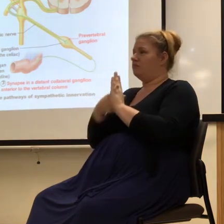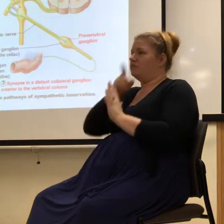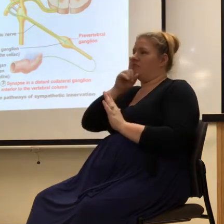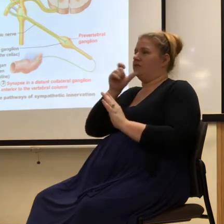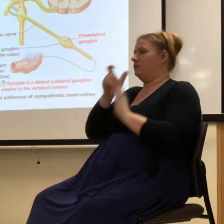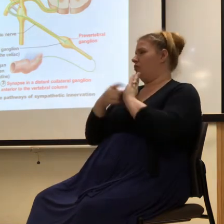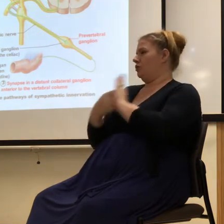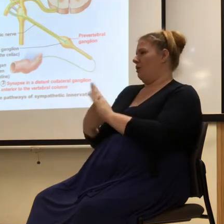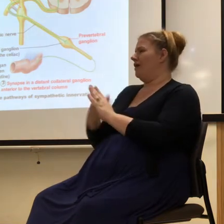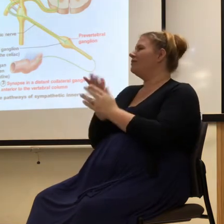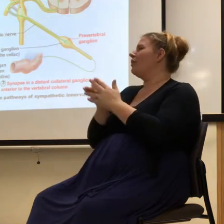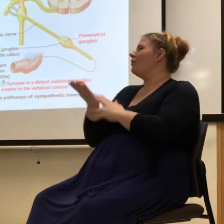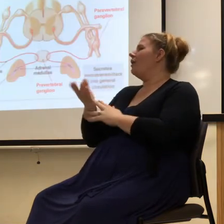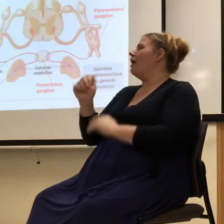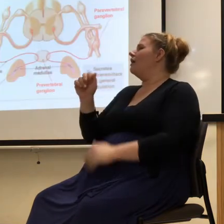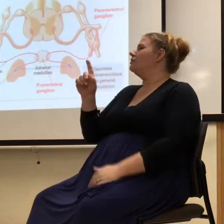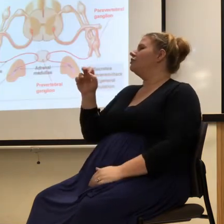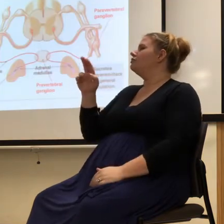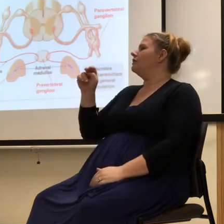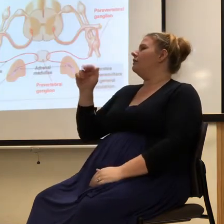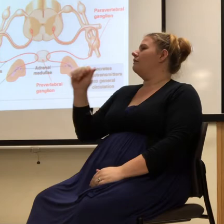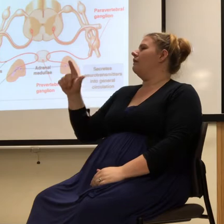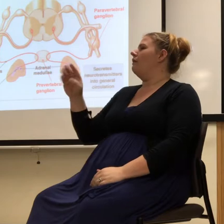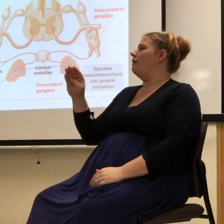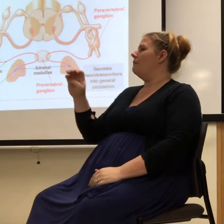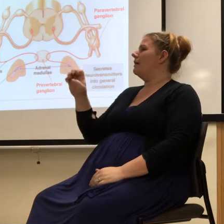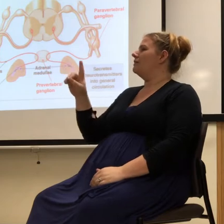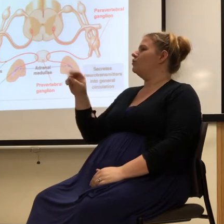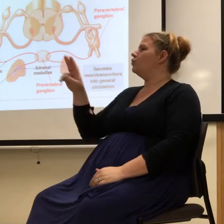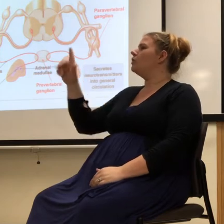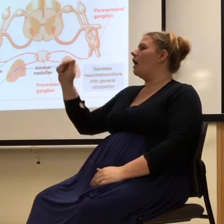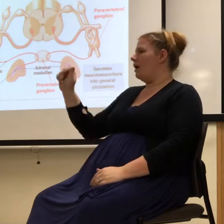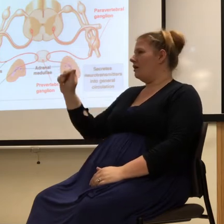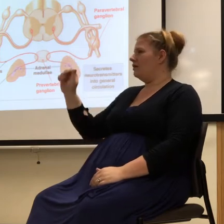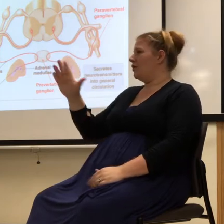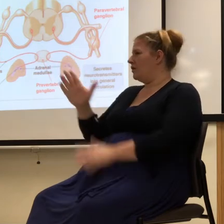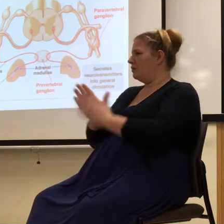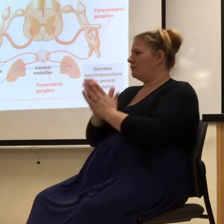I got a figure from another book right here.